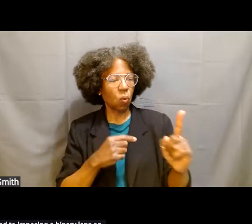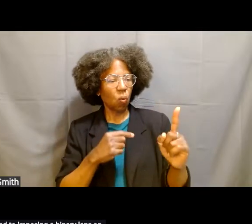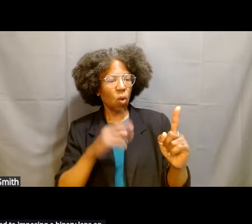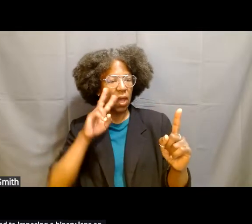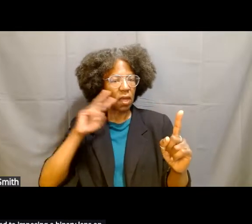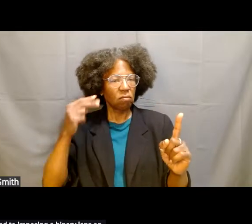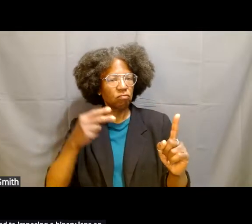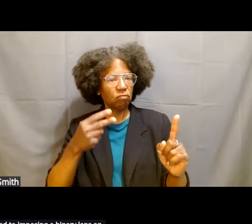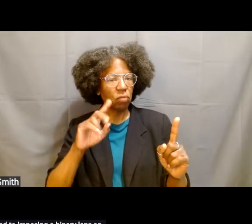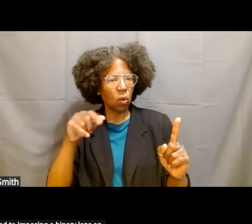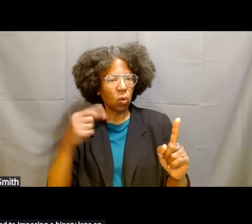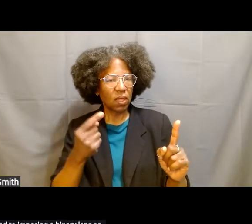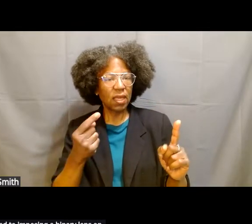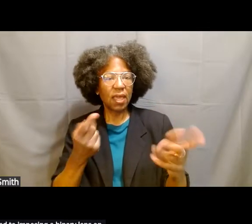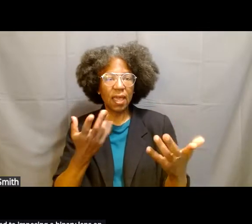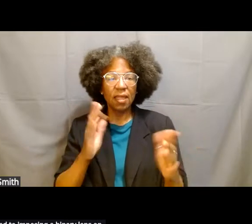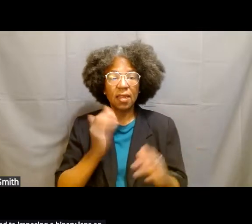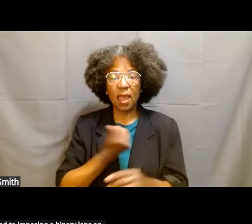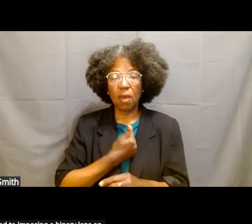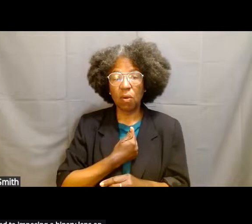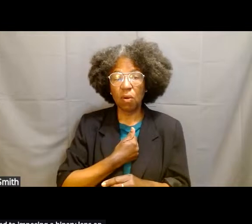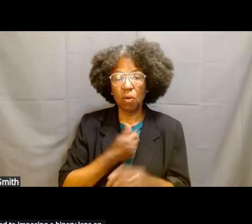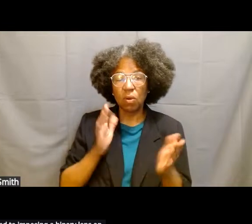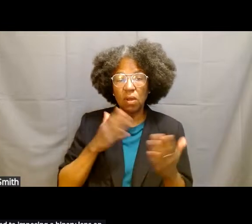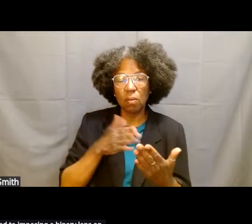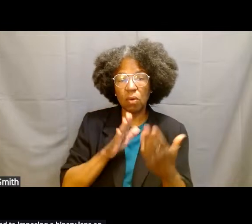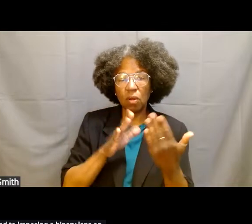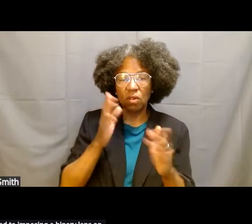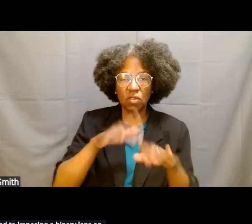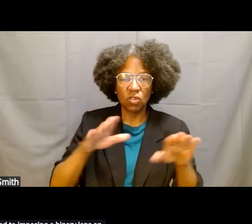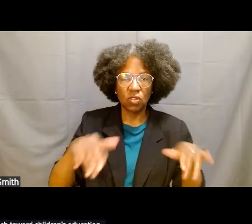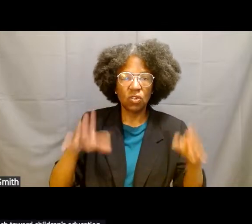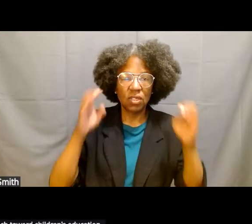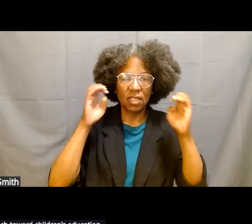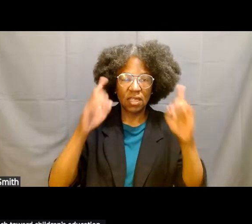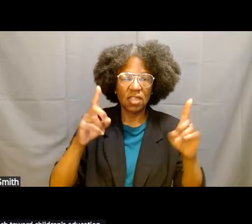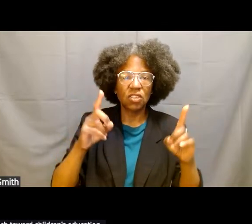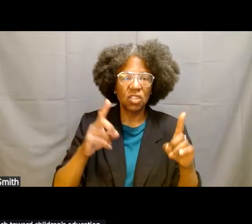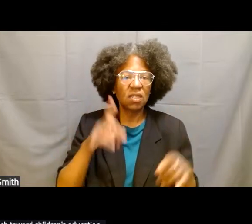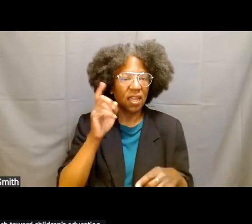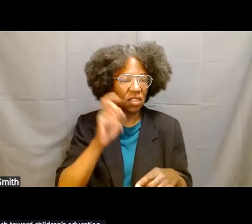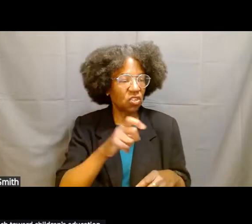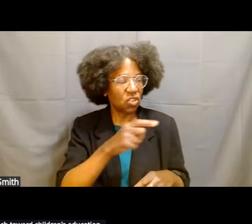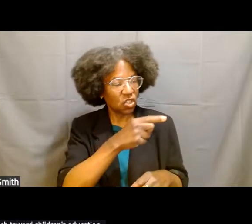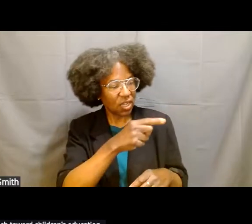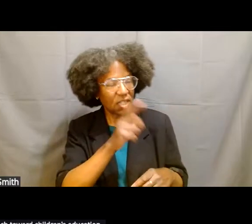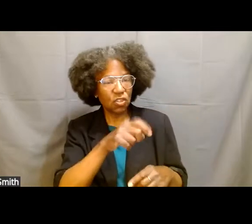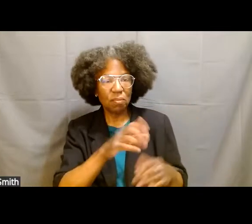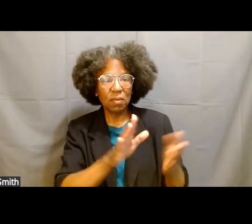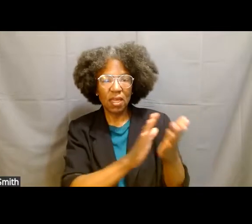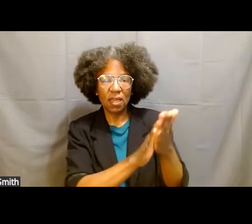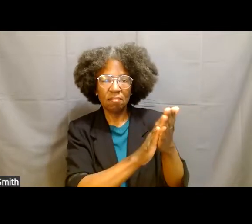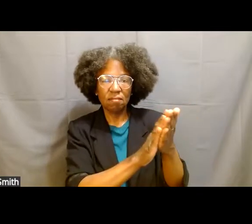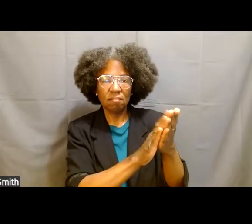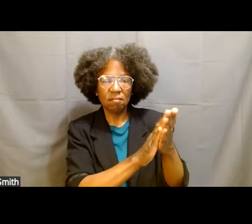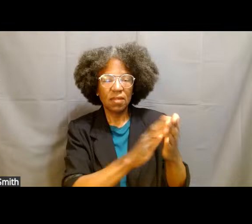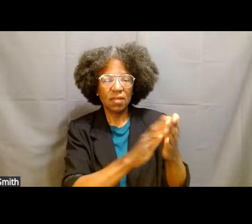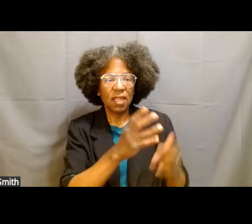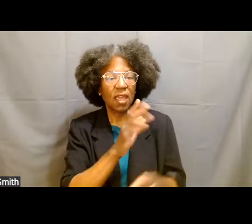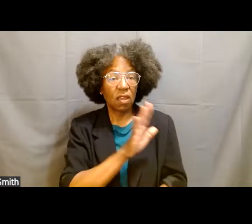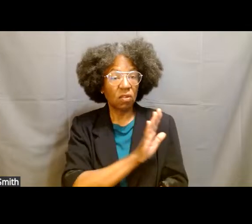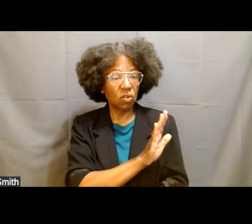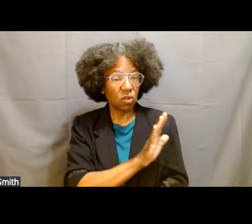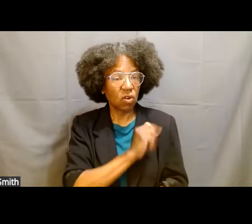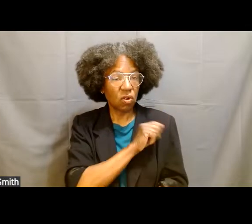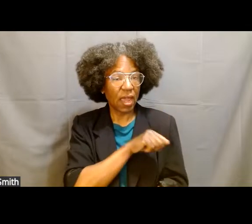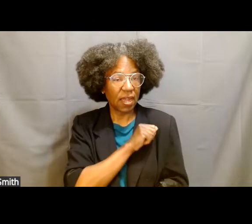our own approach to our children's education, and she should be applauded. And I think her attitude is very consistent